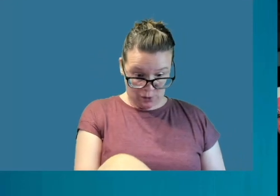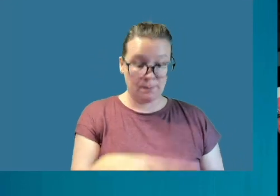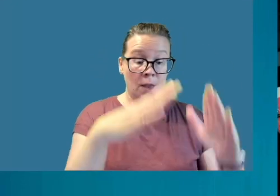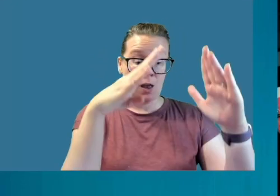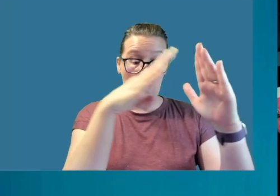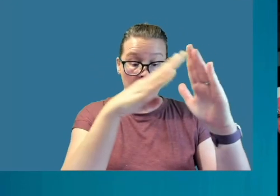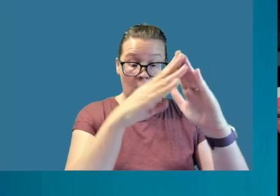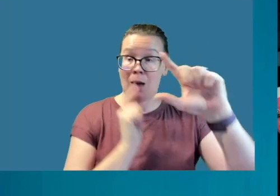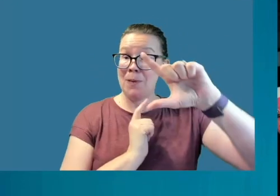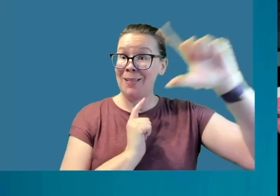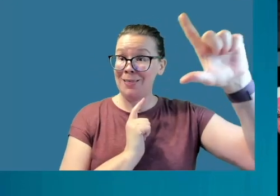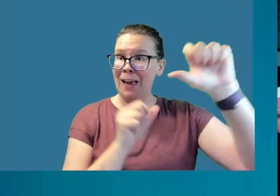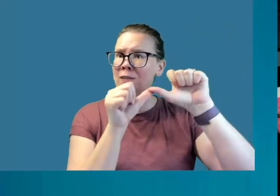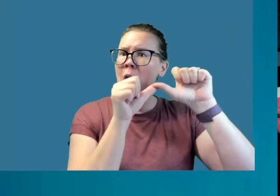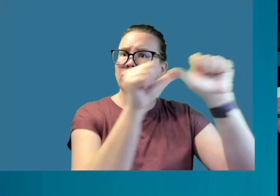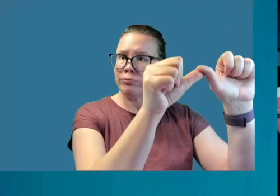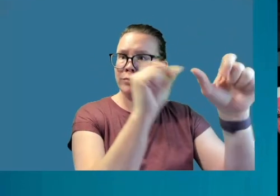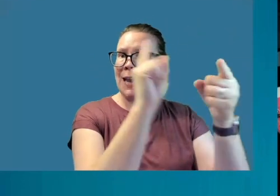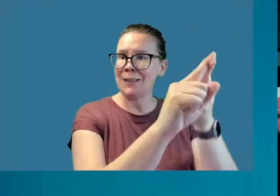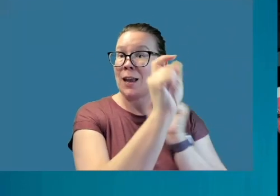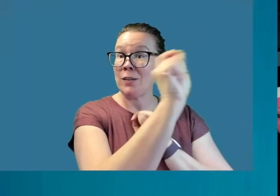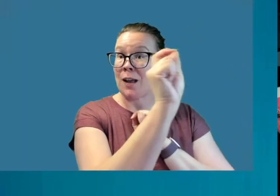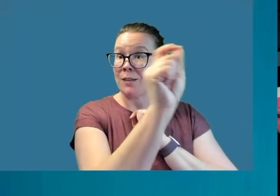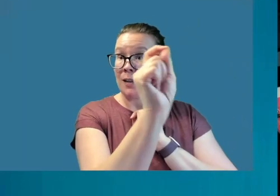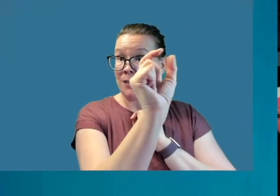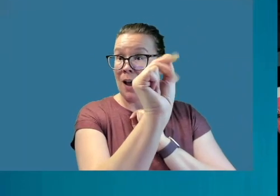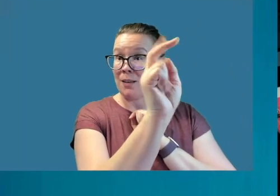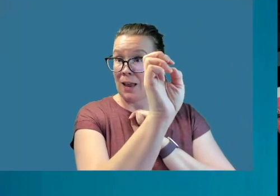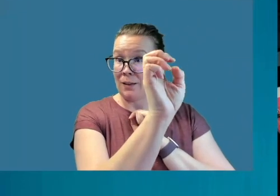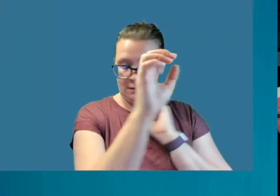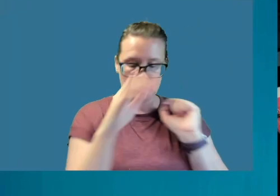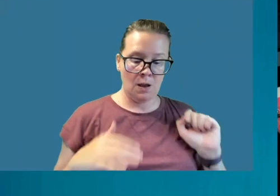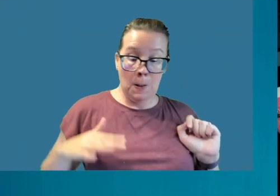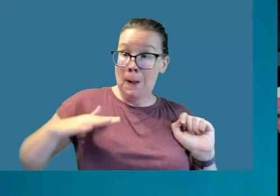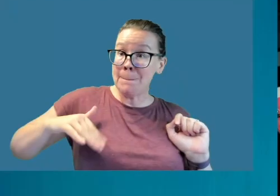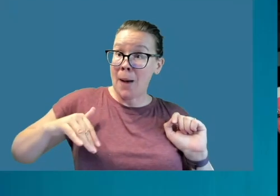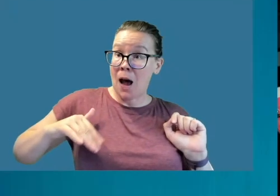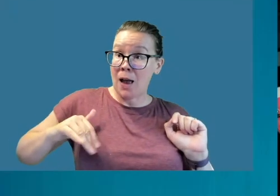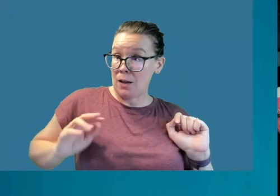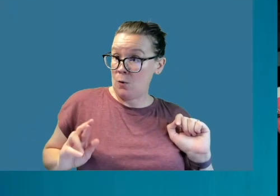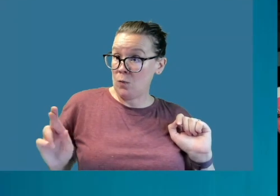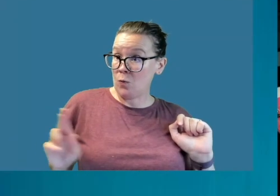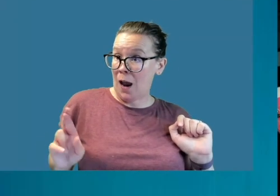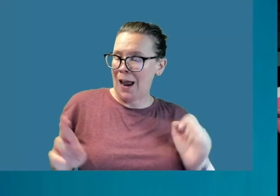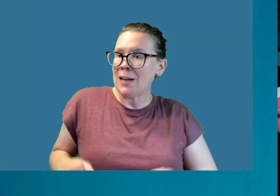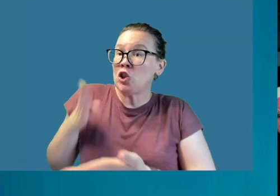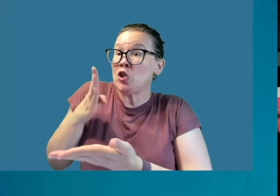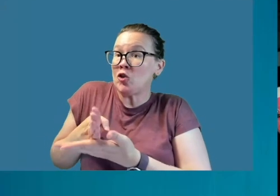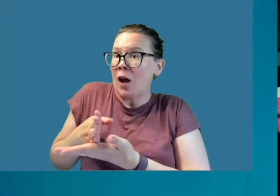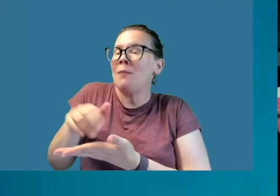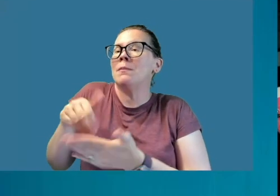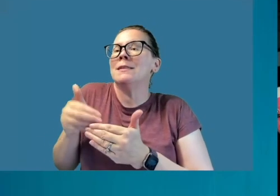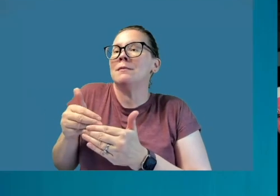the solid line. So when I'm looking at it, for me, it's along the top is where my pencil line extends. And then